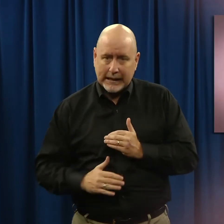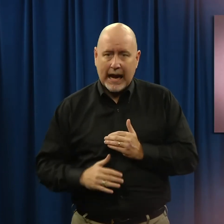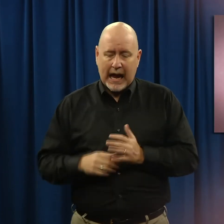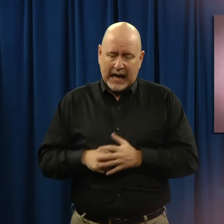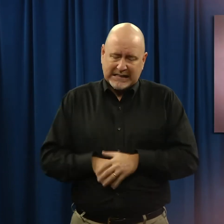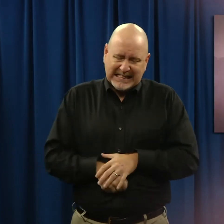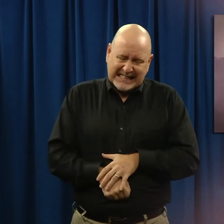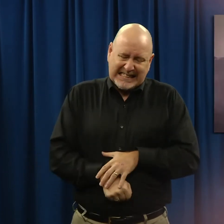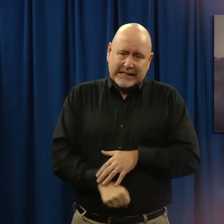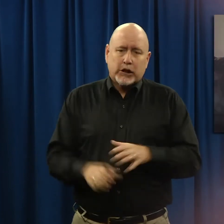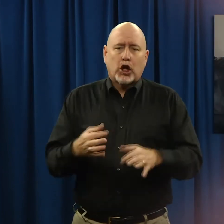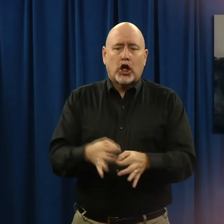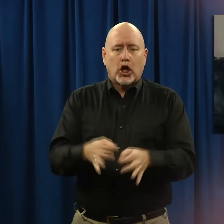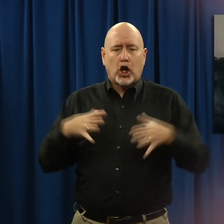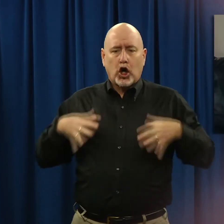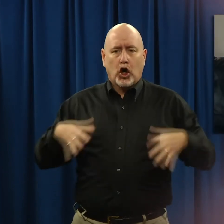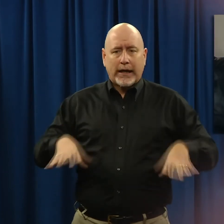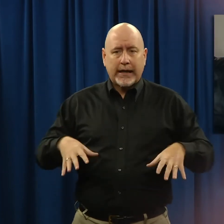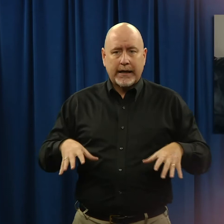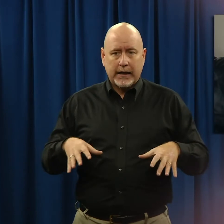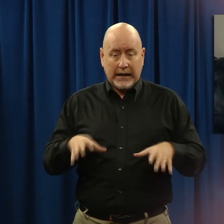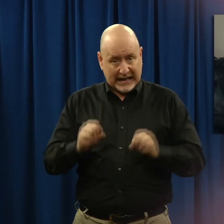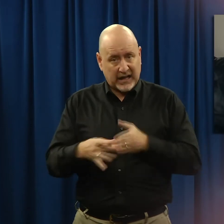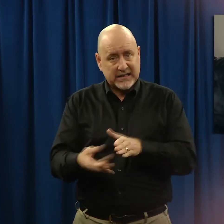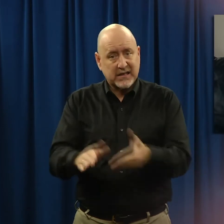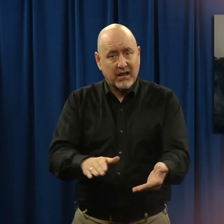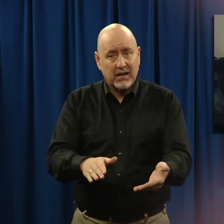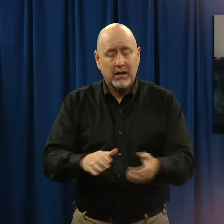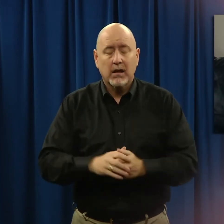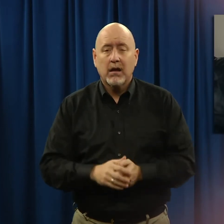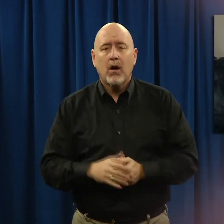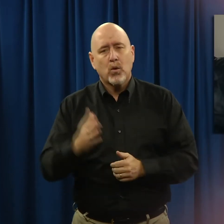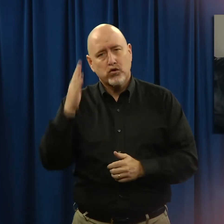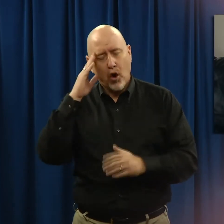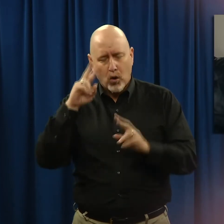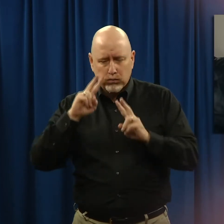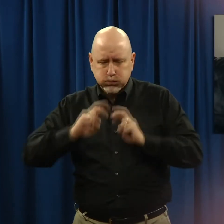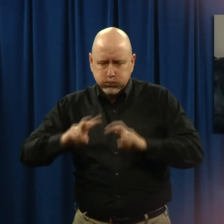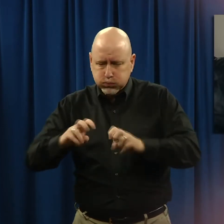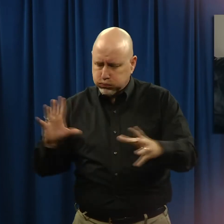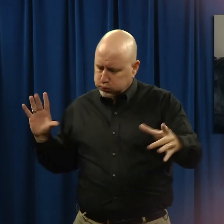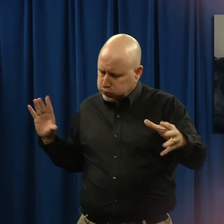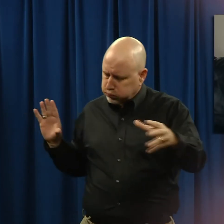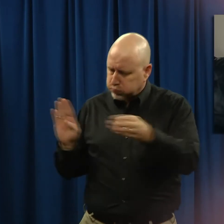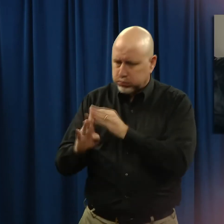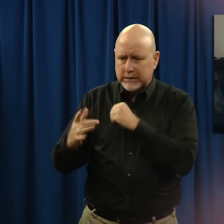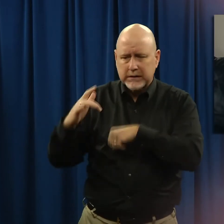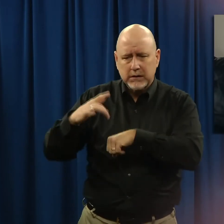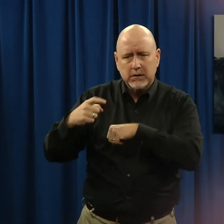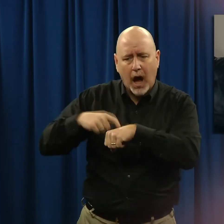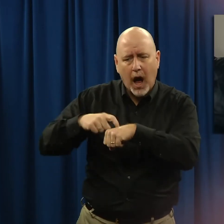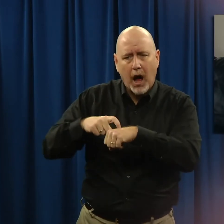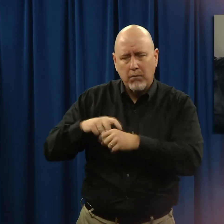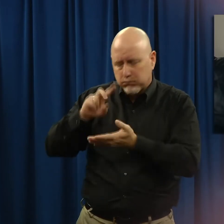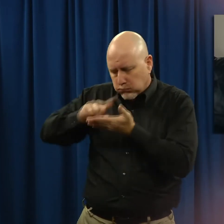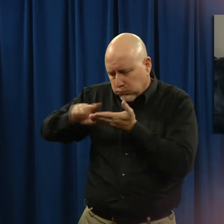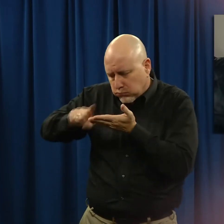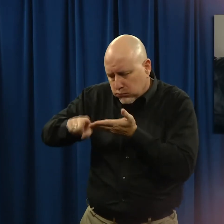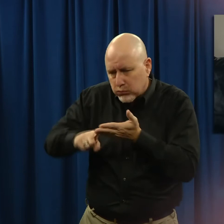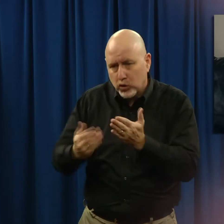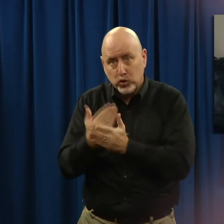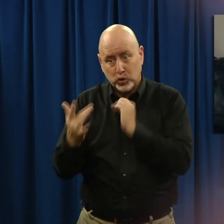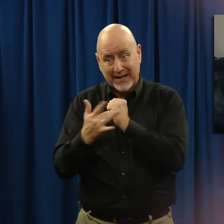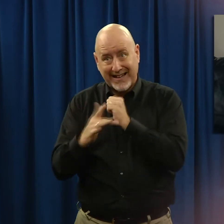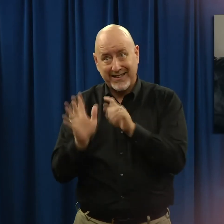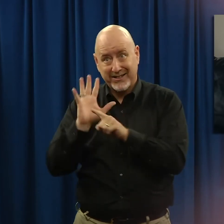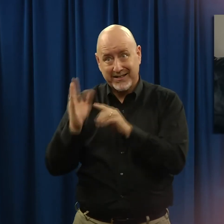labor. Of course, we recognize that over time, with medical and technological advances, the